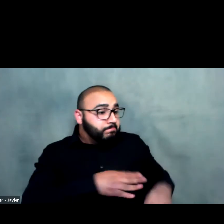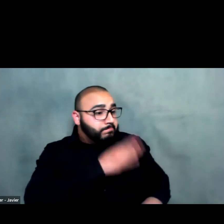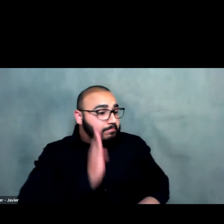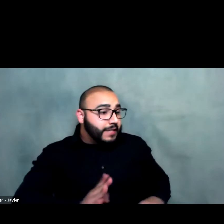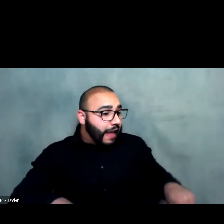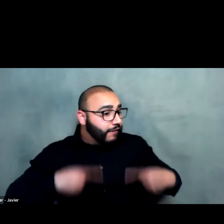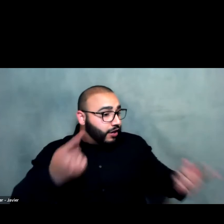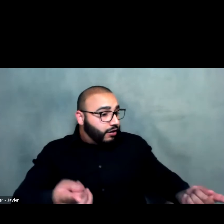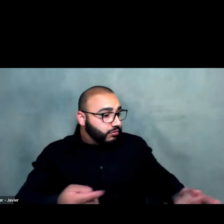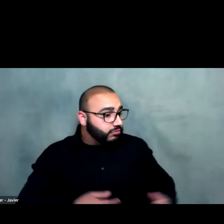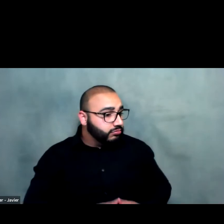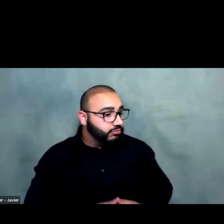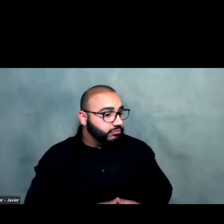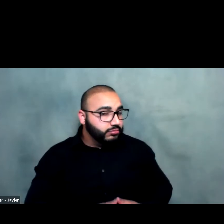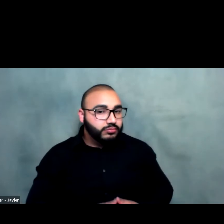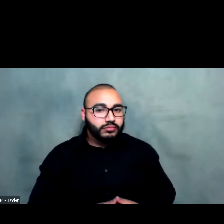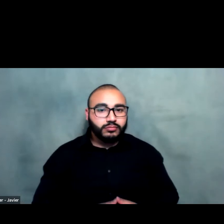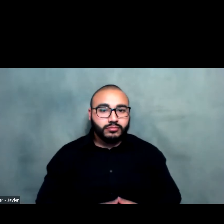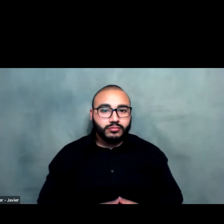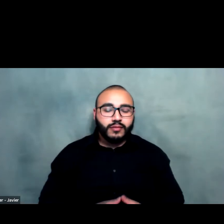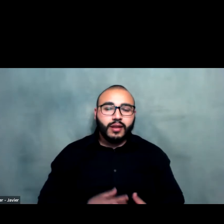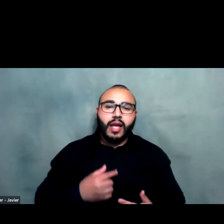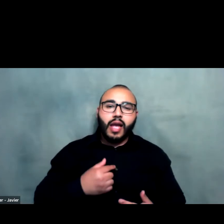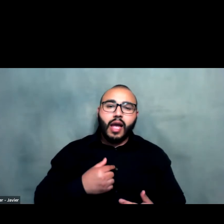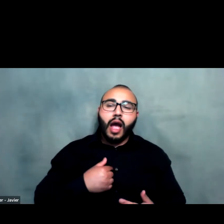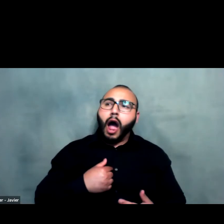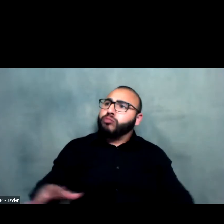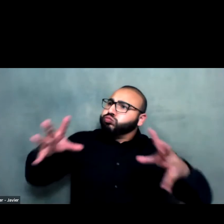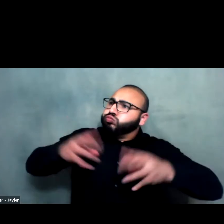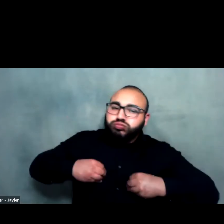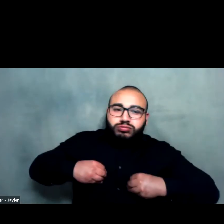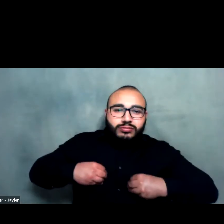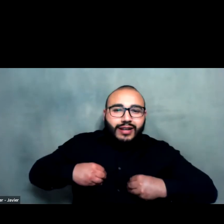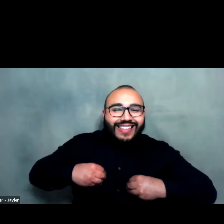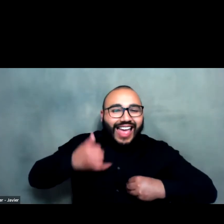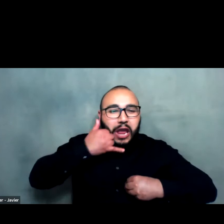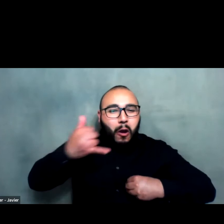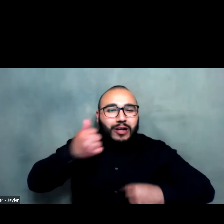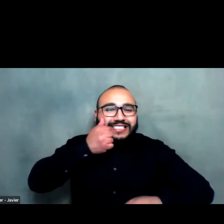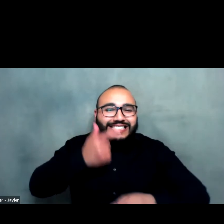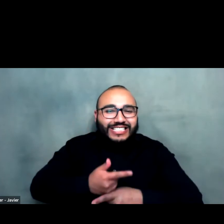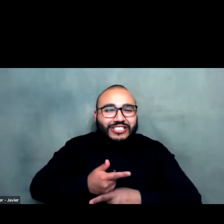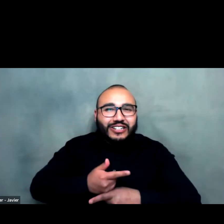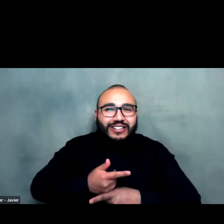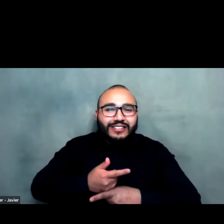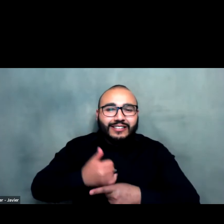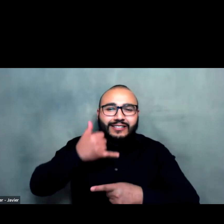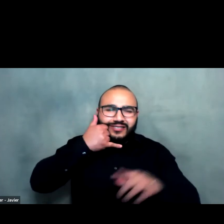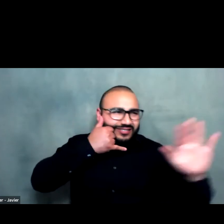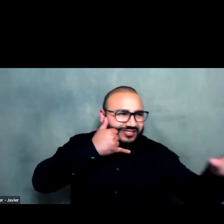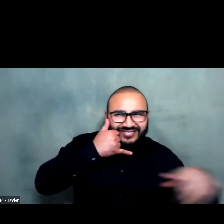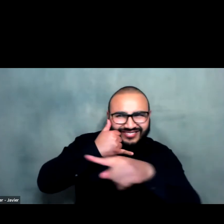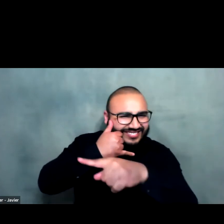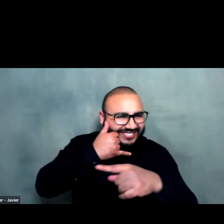that before." And I took it for face value until I called my sister up on the phone just to kind of verify that